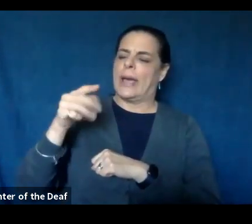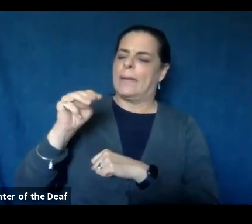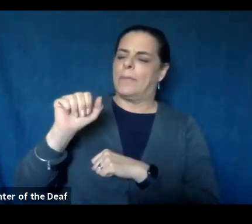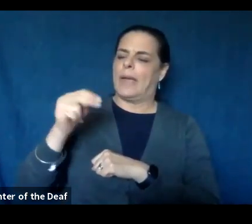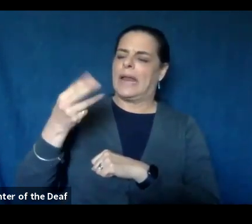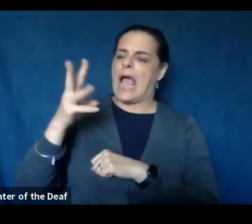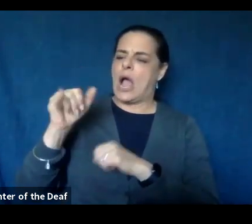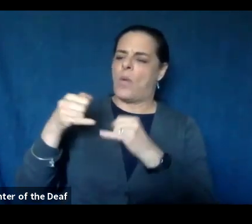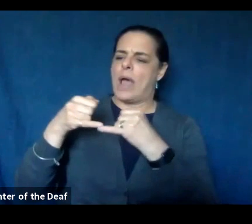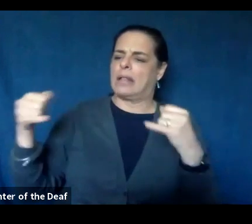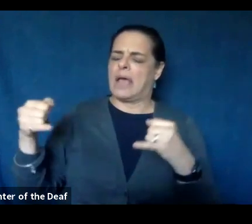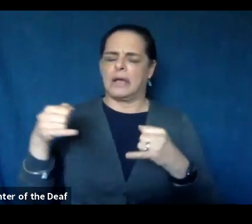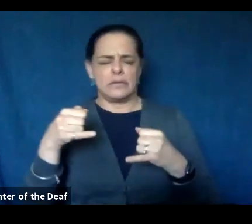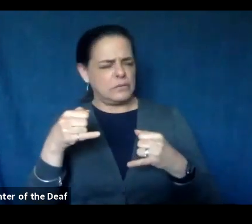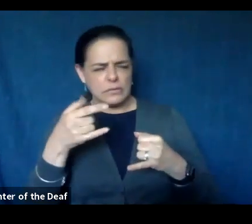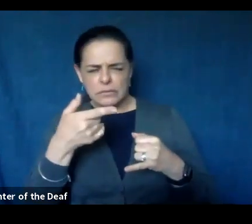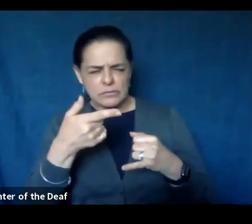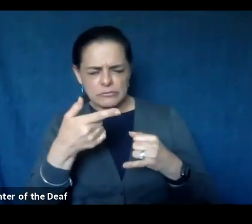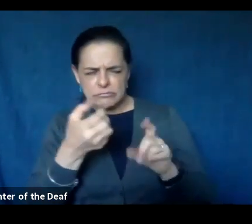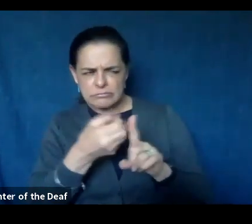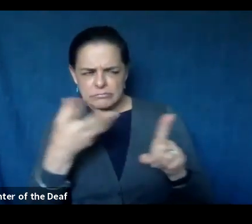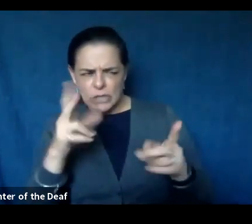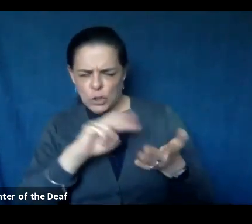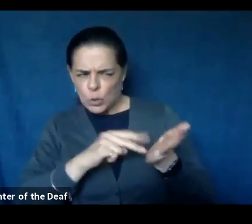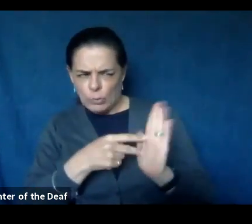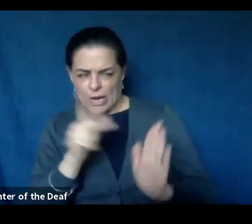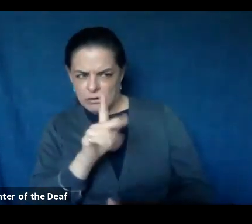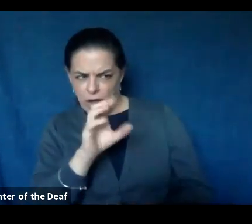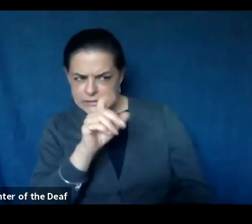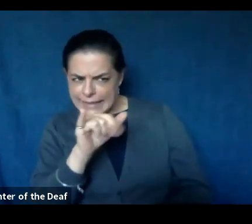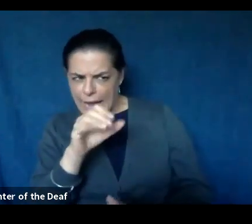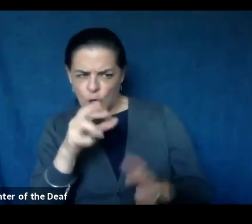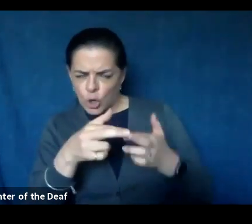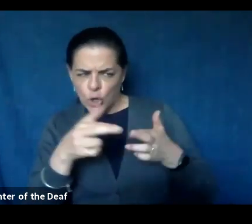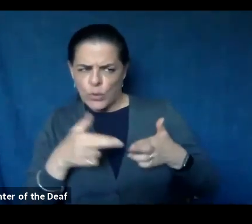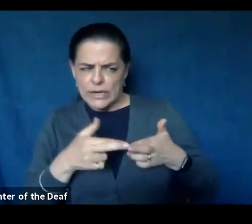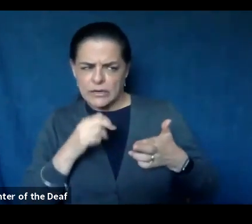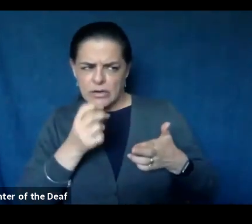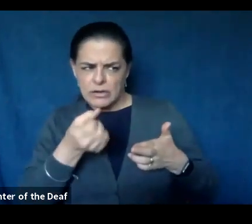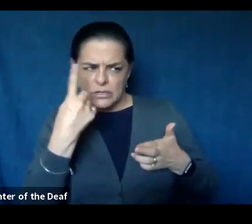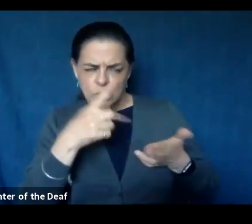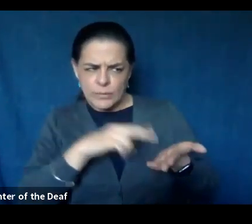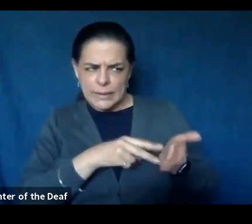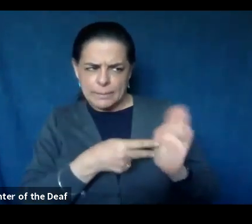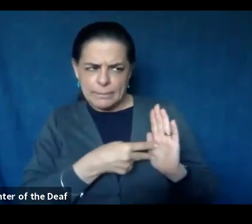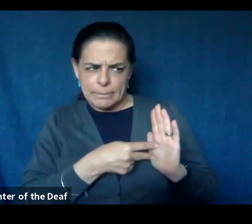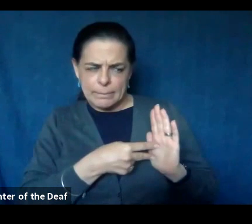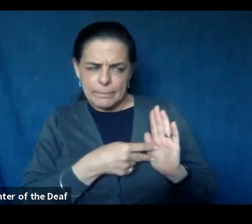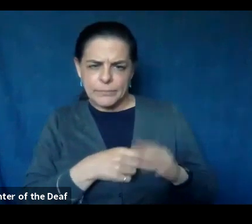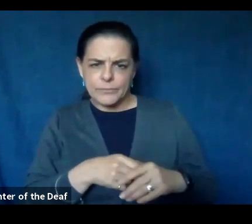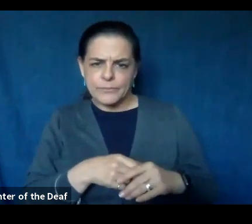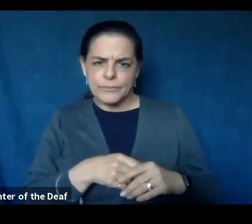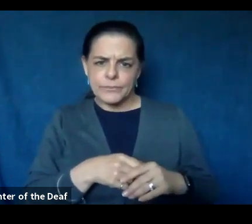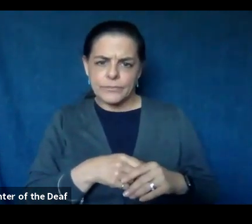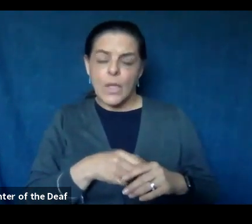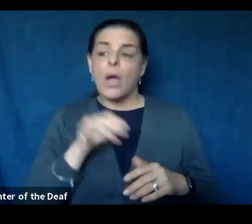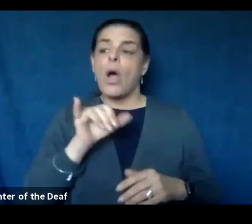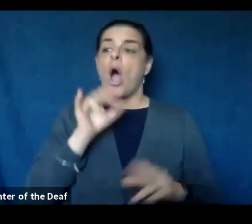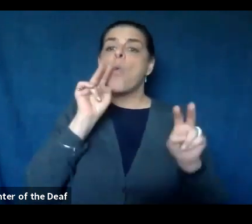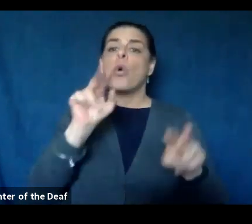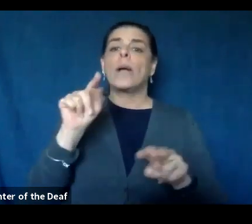Are we talking, can you expand in Knox County or in the region, or? Is he looking at the map? Oh, yeah. We're looking at the